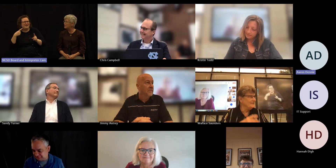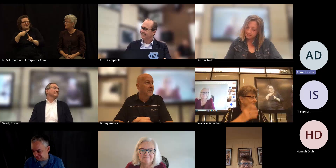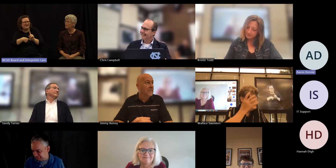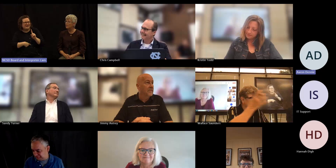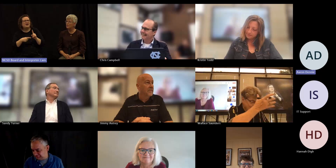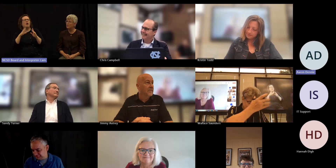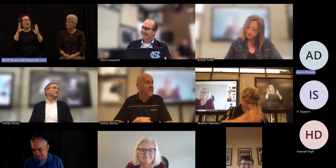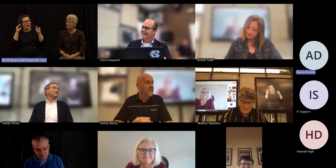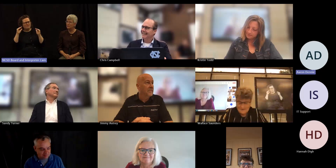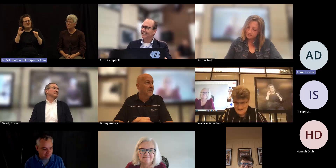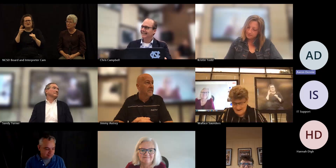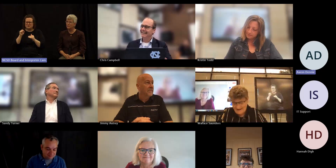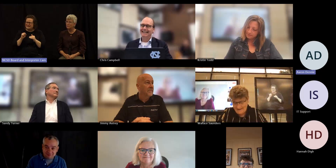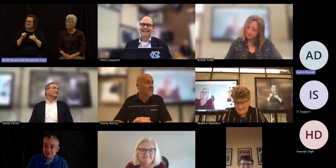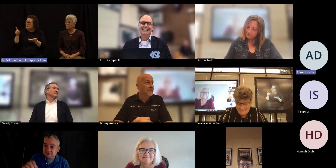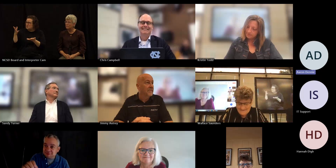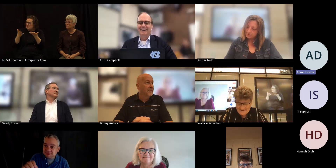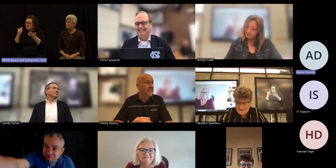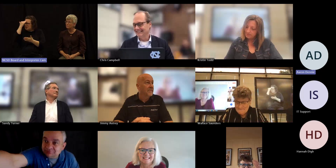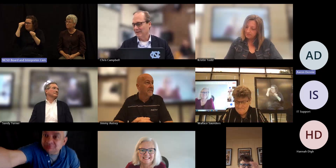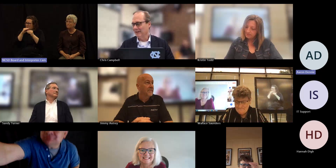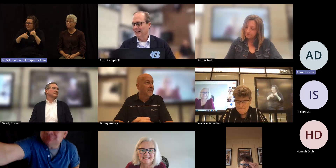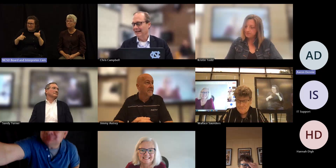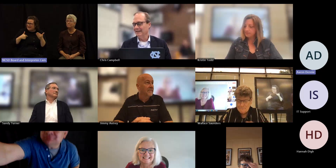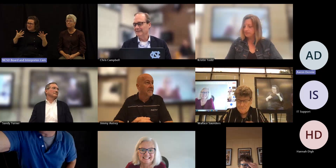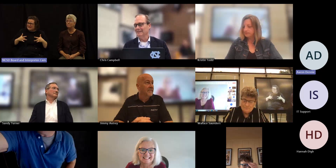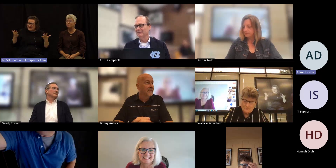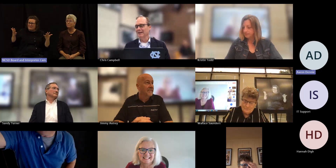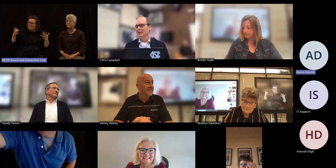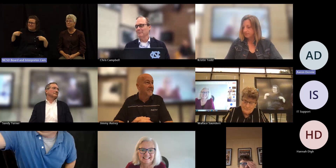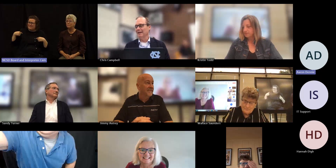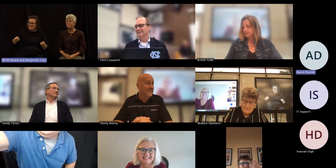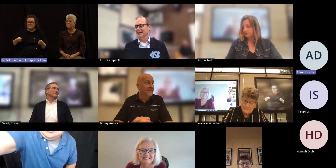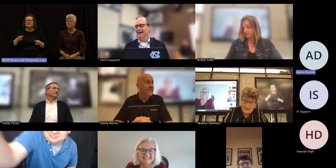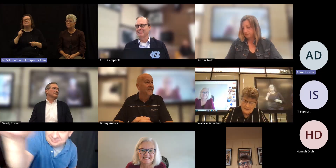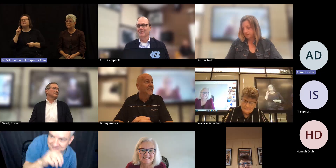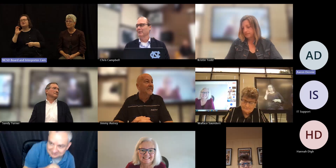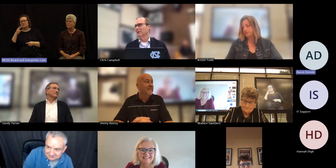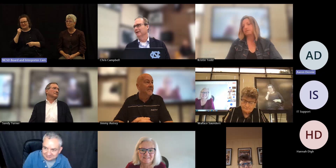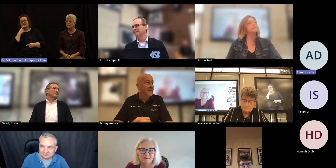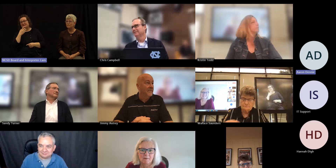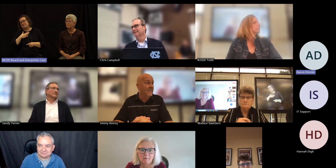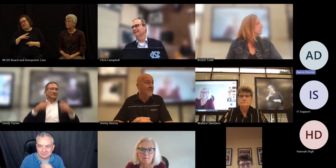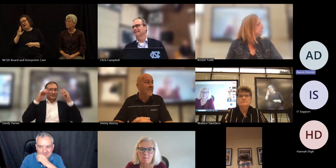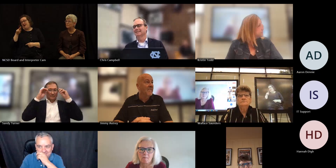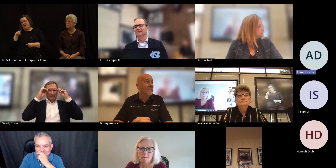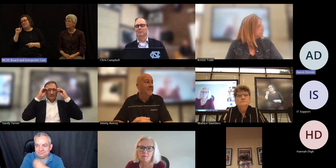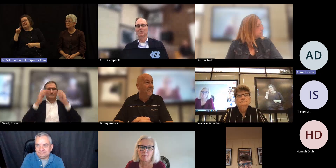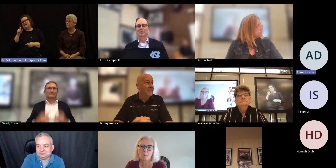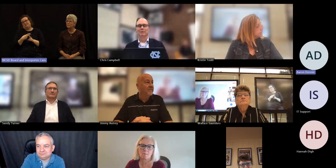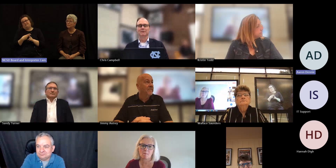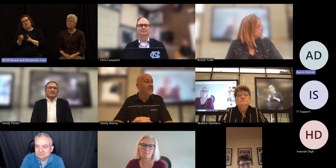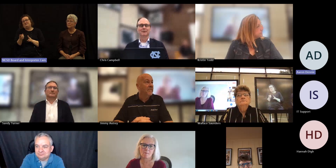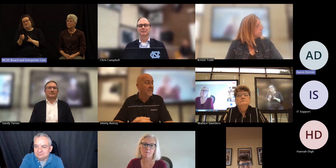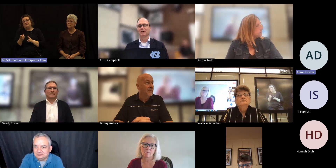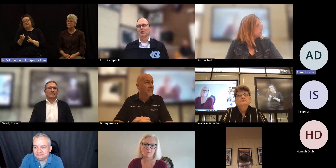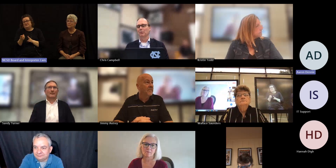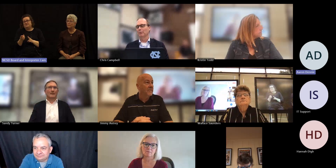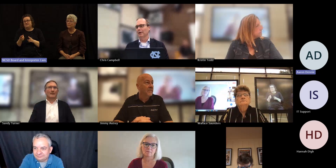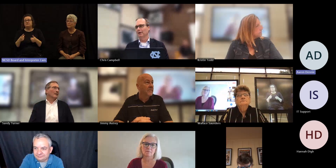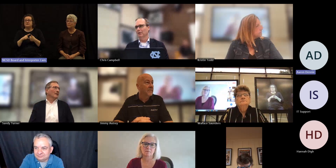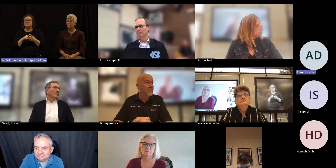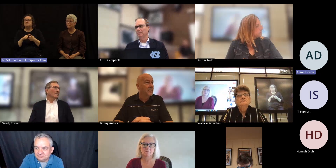Hopefully, Chris, you've heard some more than I have. Right, so the legal updates that I have are very brief. Evening, board members. First